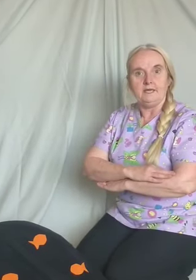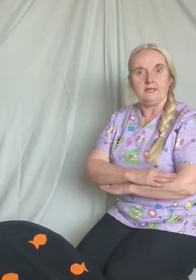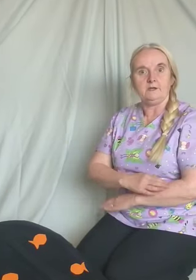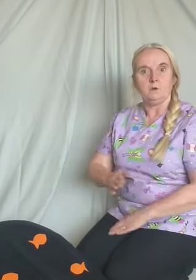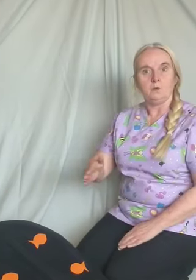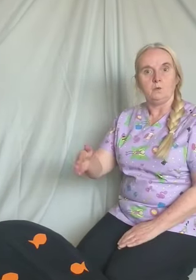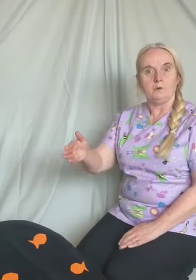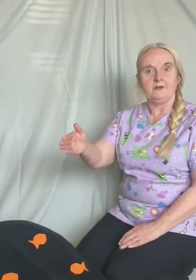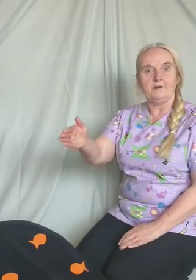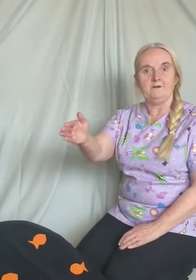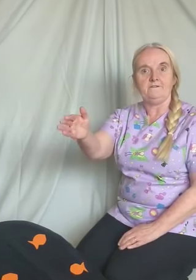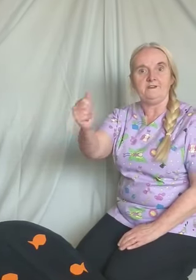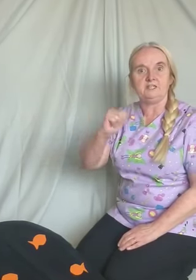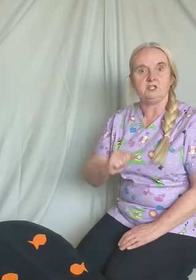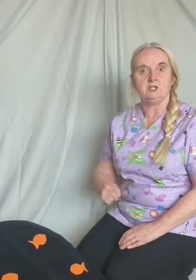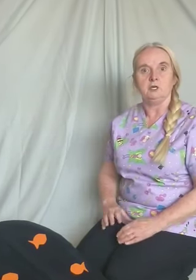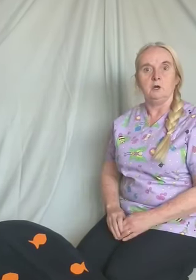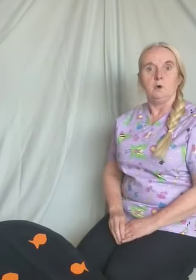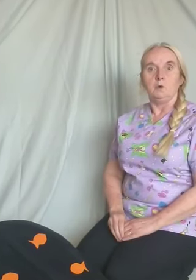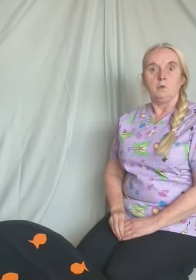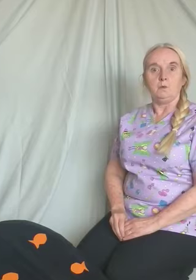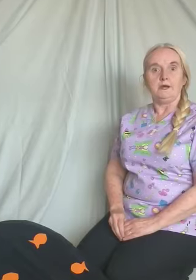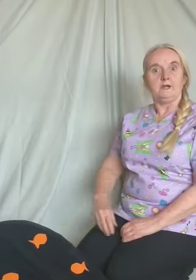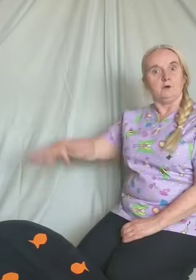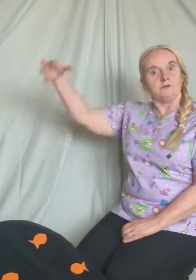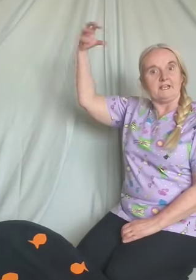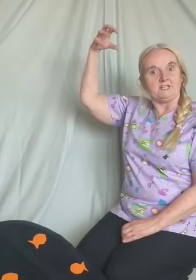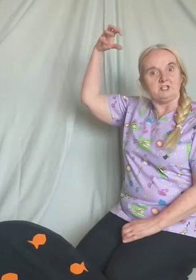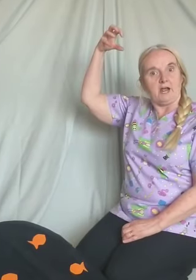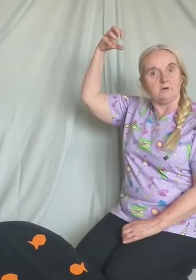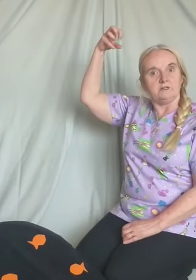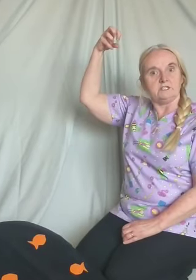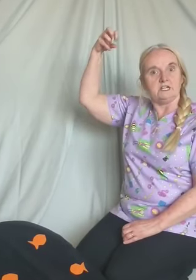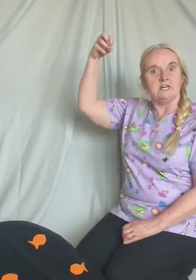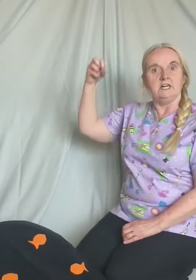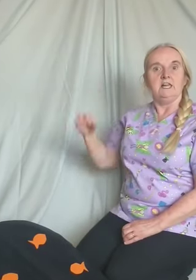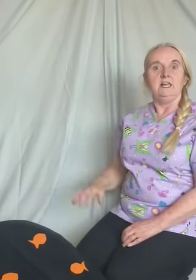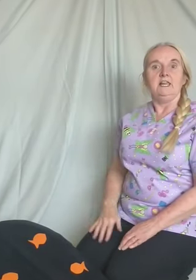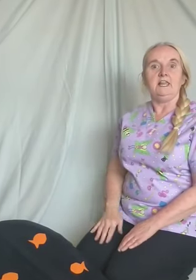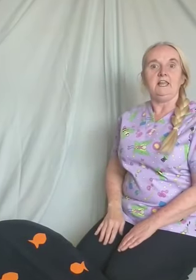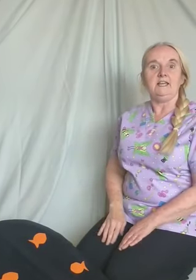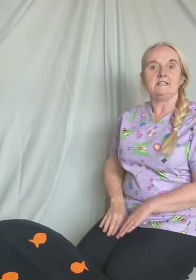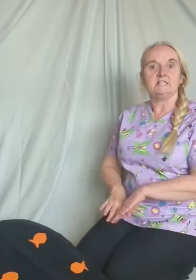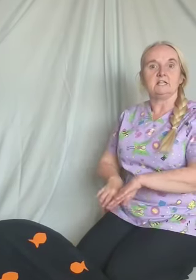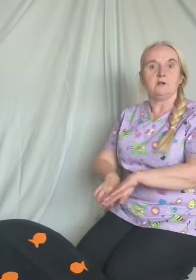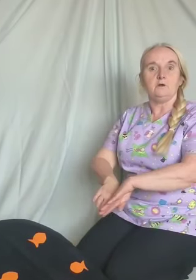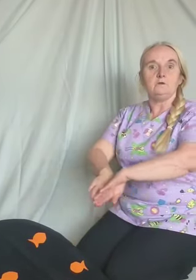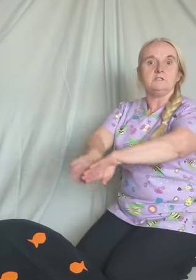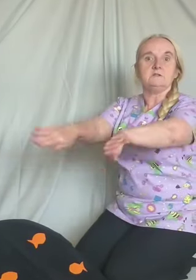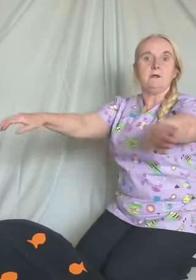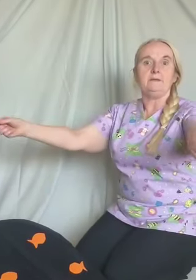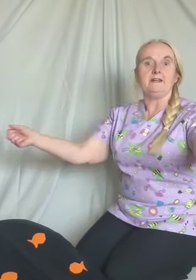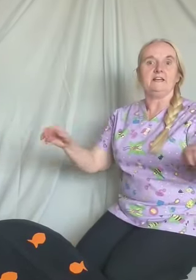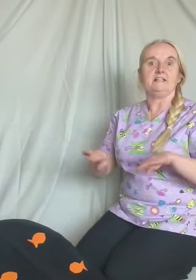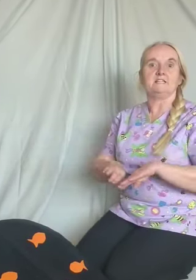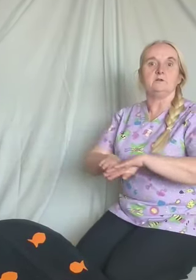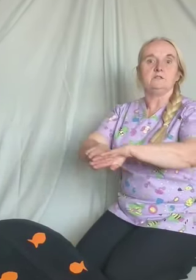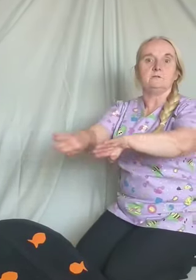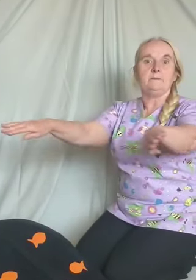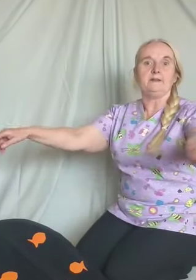minute. We're fish. We don't take showers. Let's go swimming, let's go